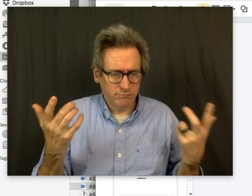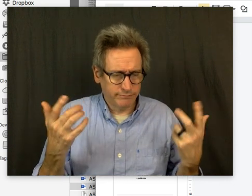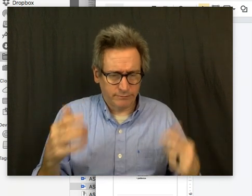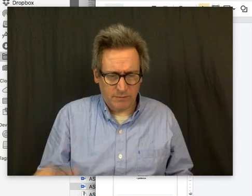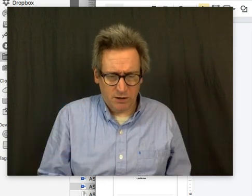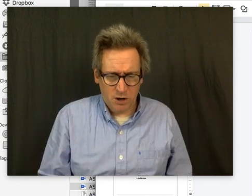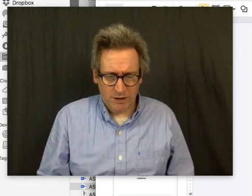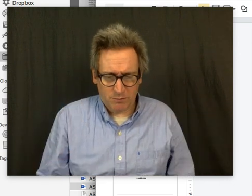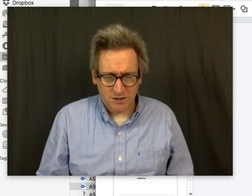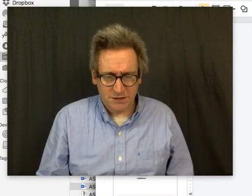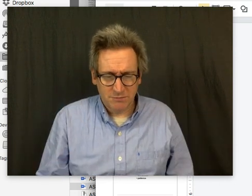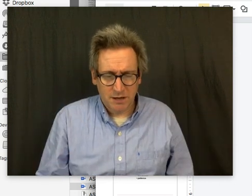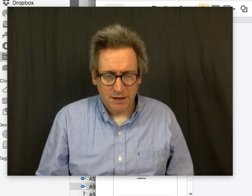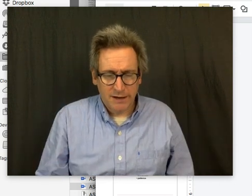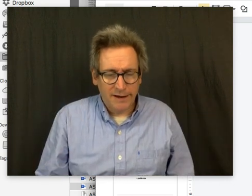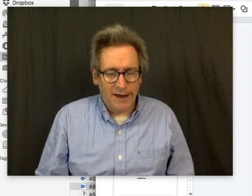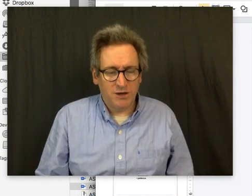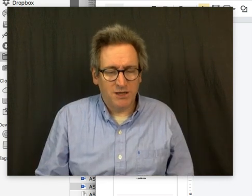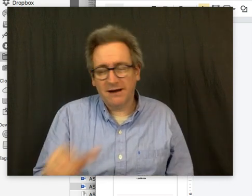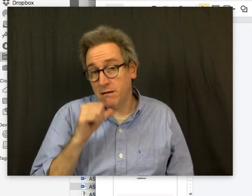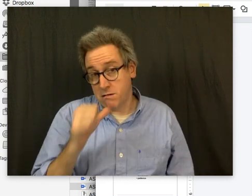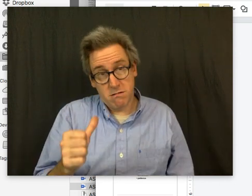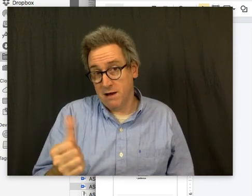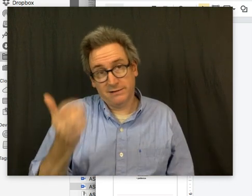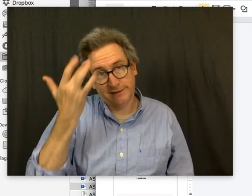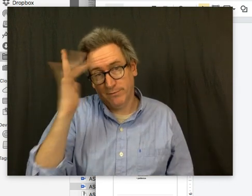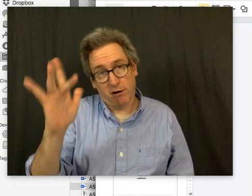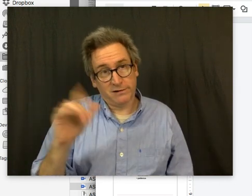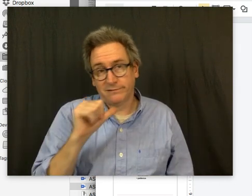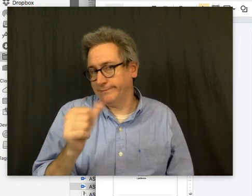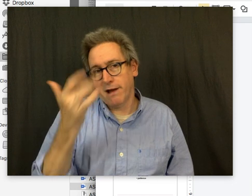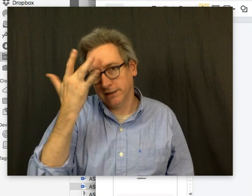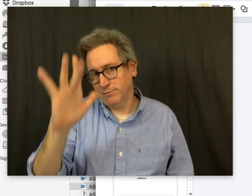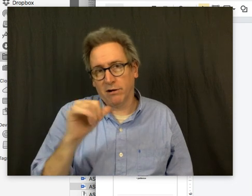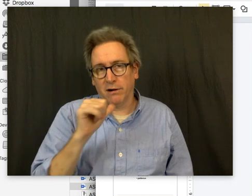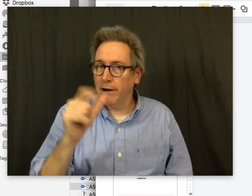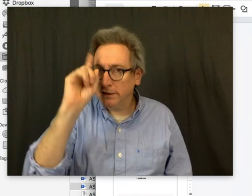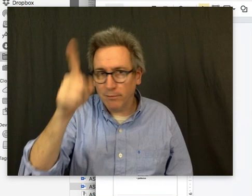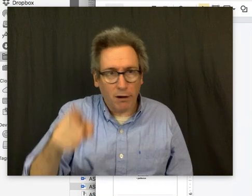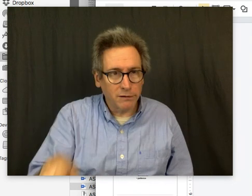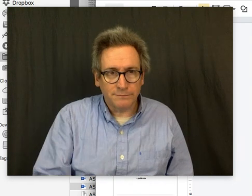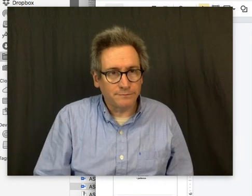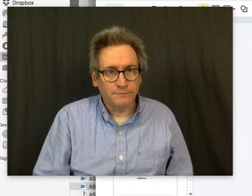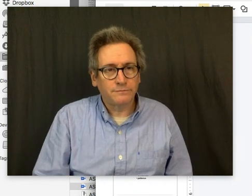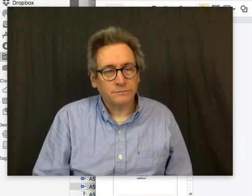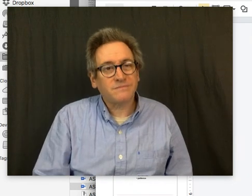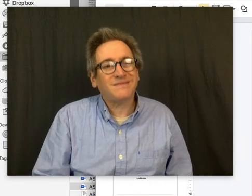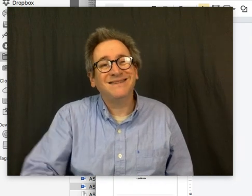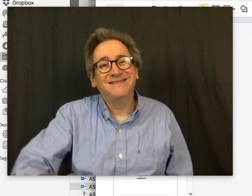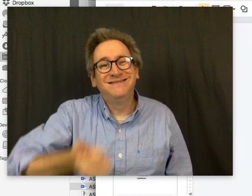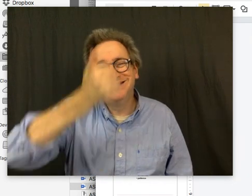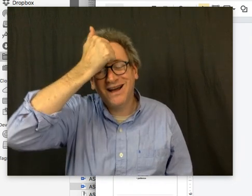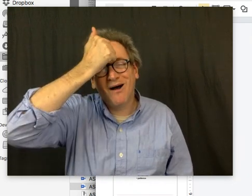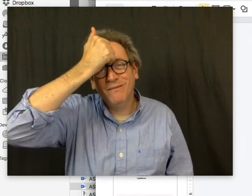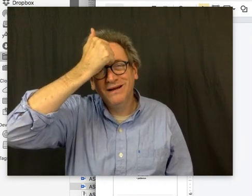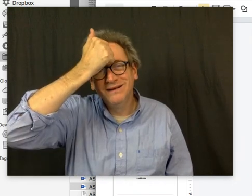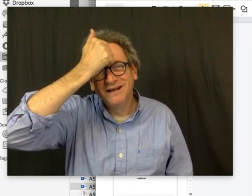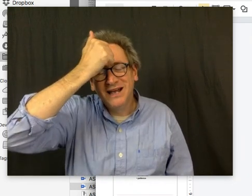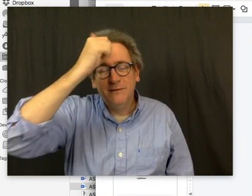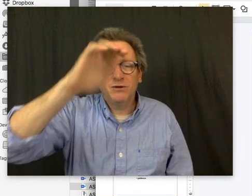head, knowing the person. And you can say, not smart, not smart, not smart.